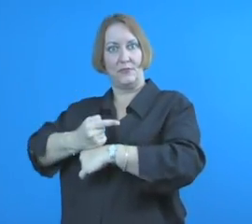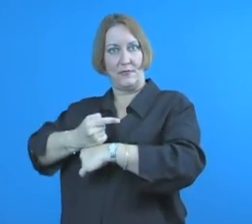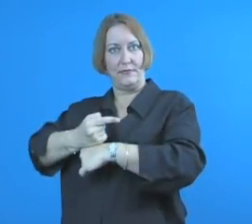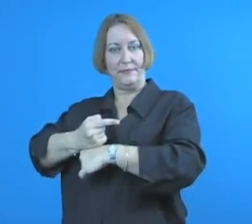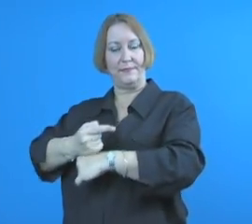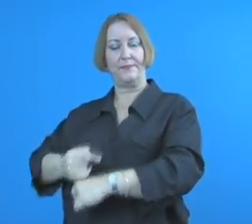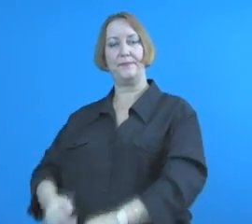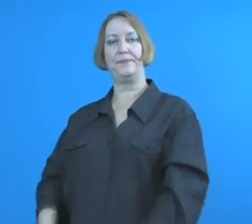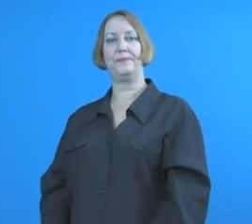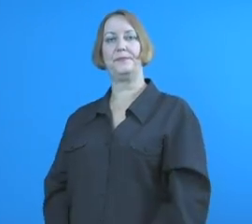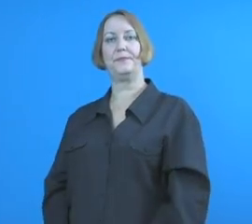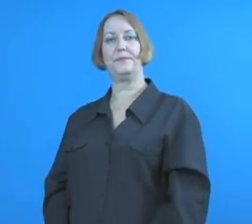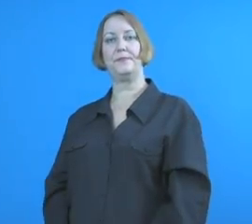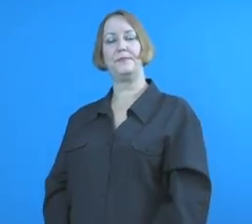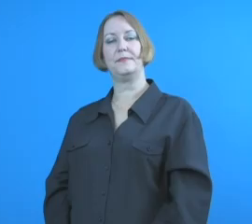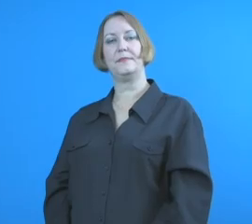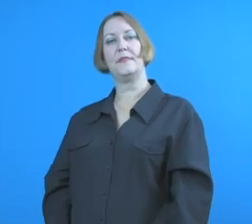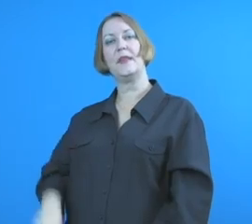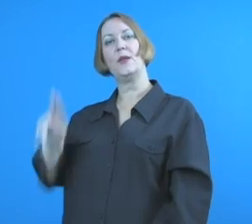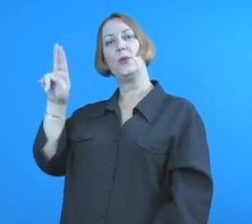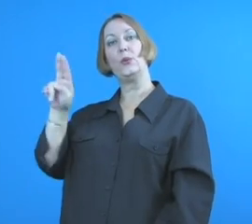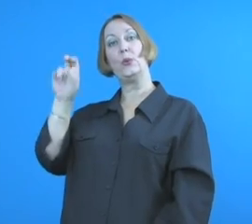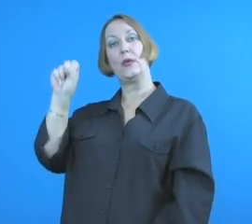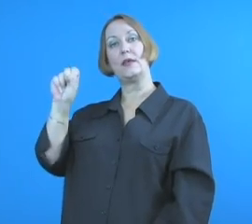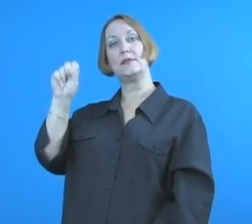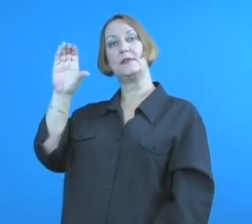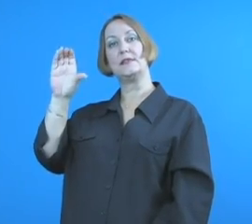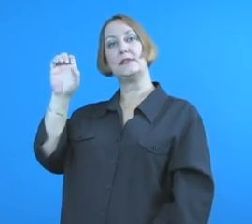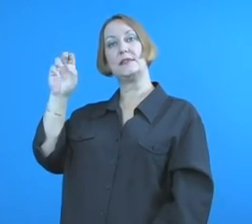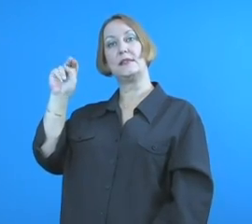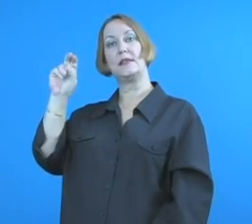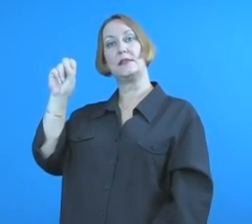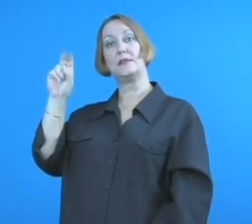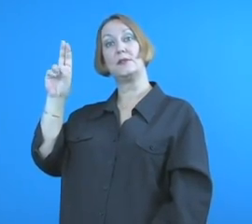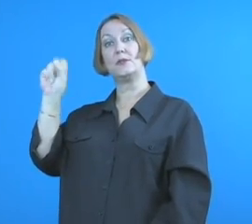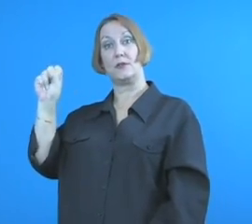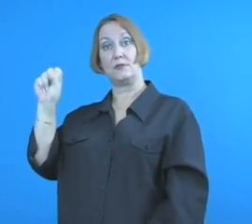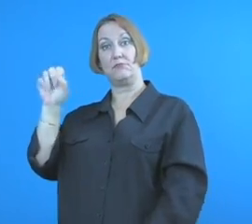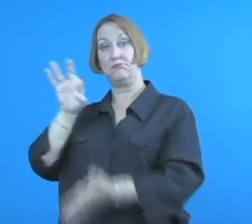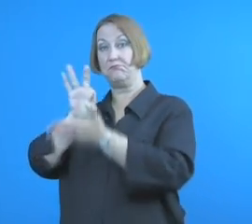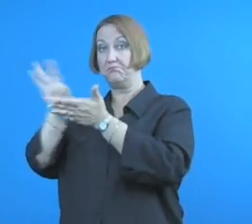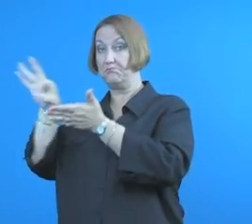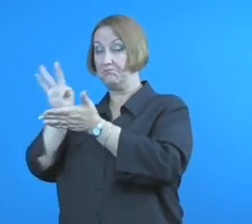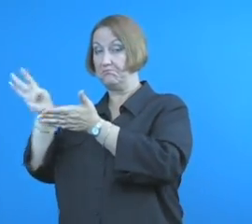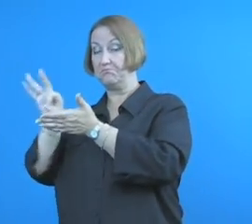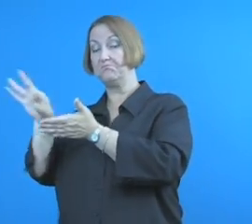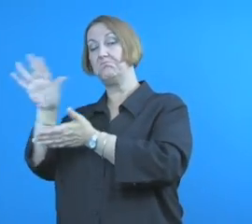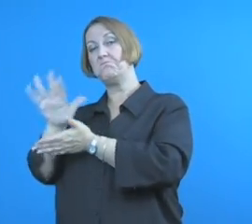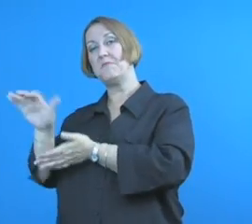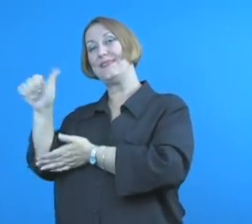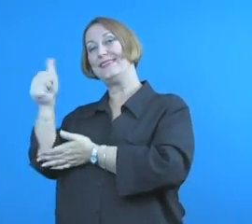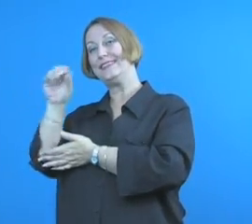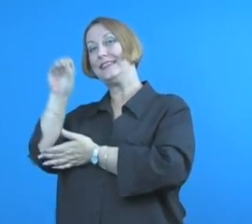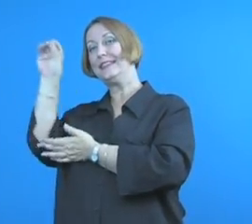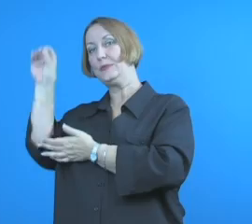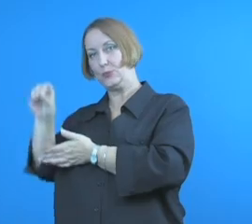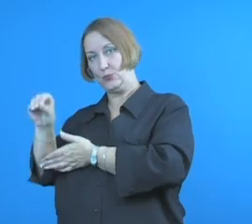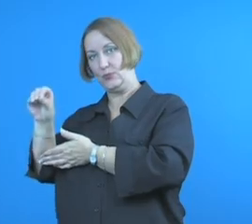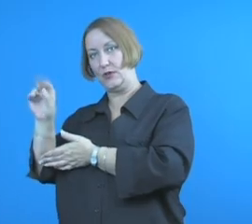Census figures, just over 10% of the U.S. population is either deaf or hard of hearing. Despite the tremendous amounts